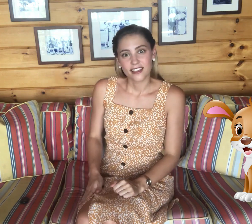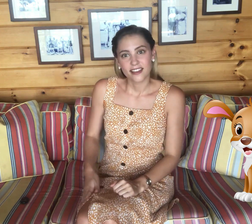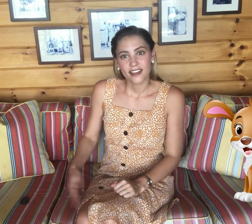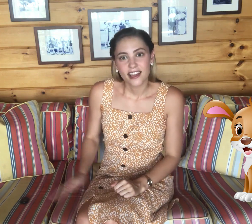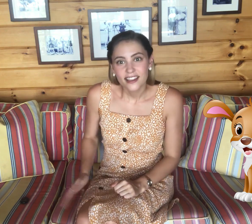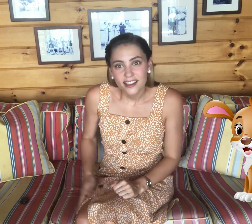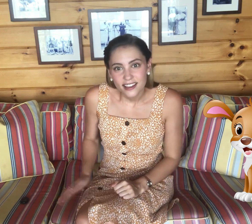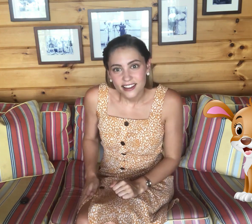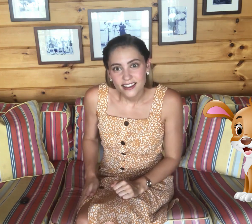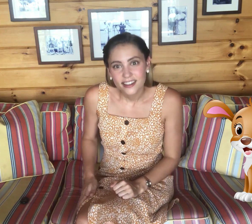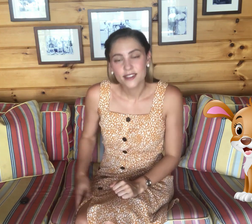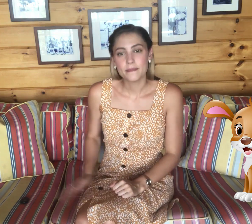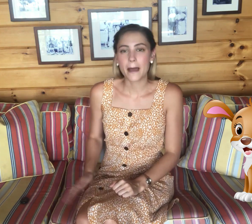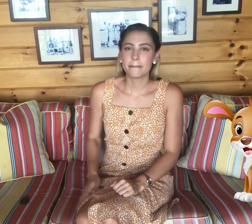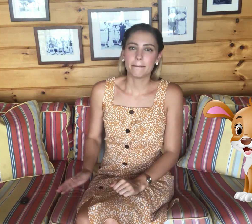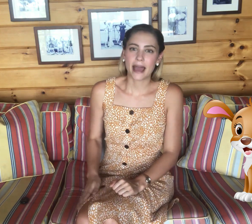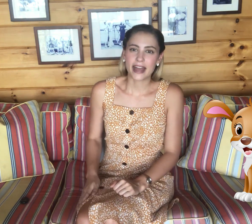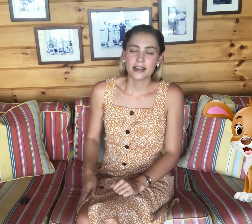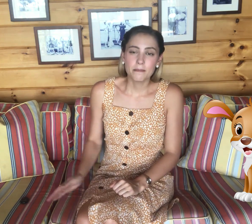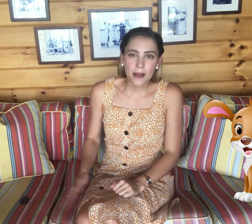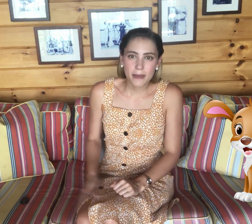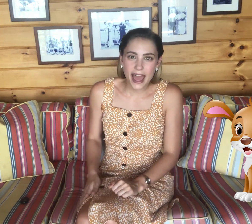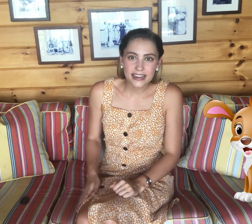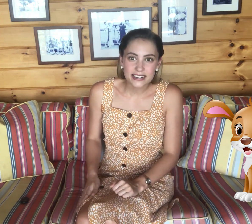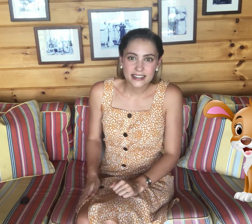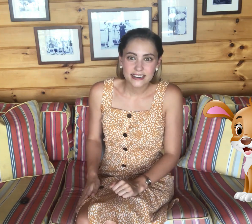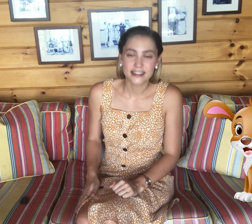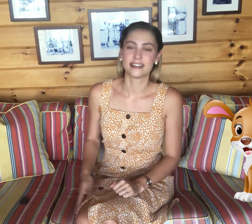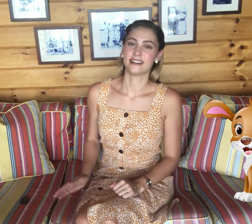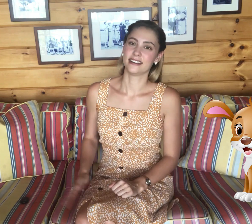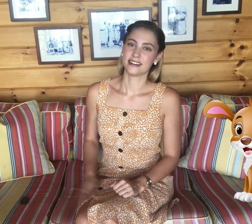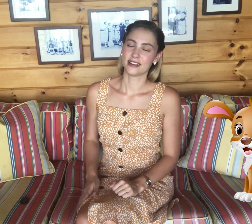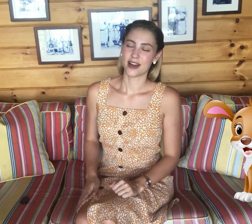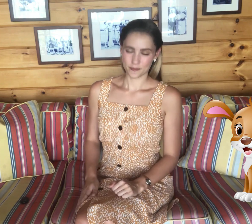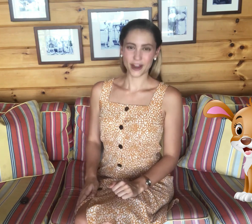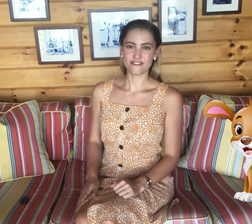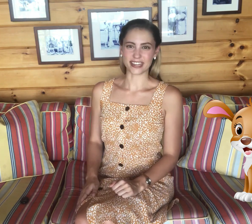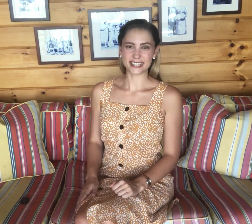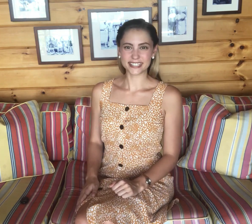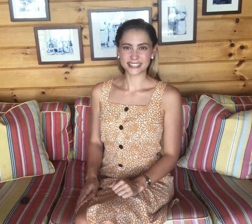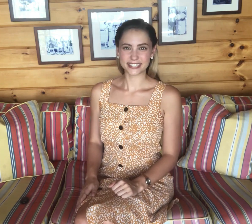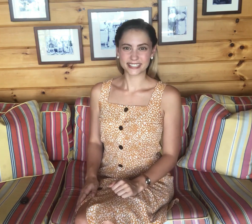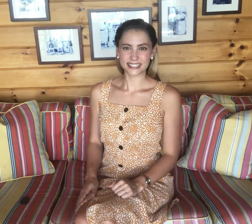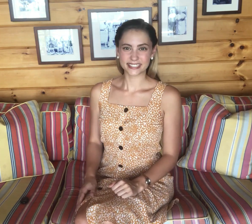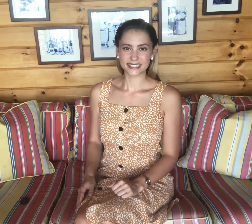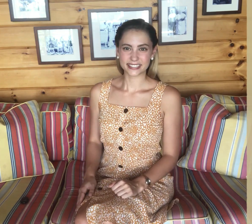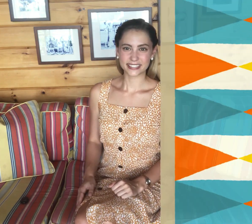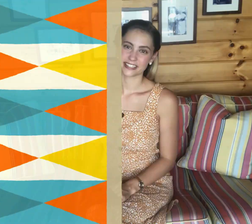our pinkies and our thumbs out, and we make horns on our head, and we just shake them.